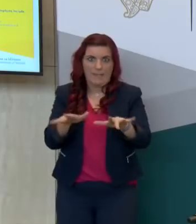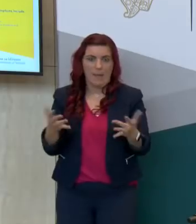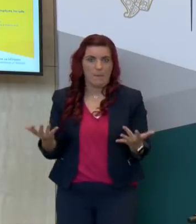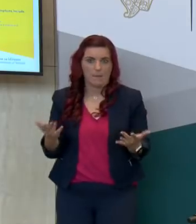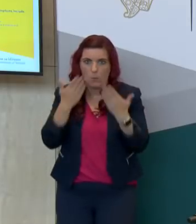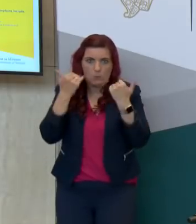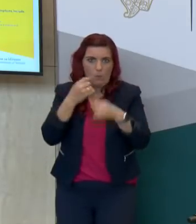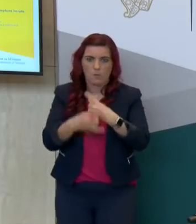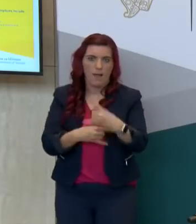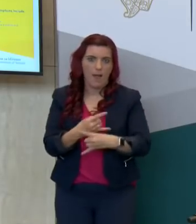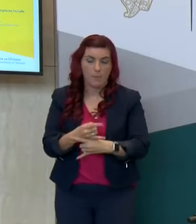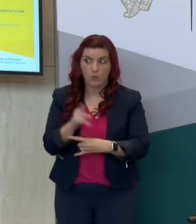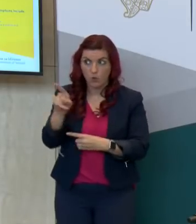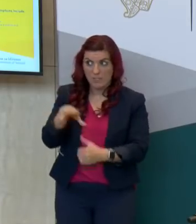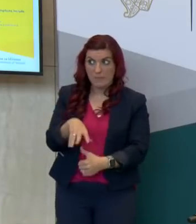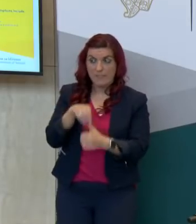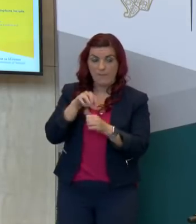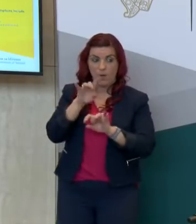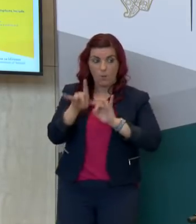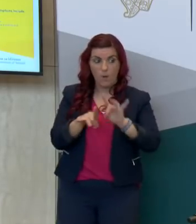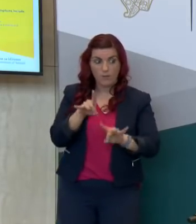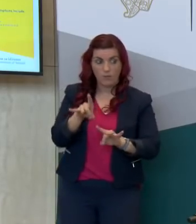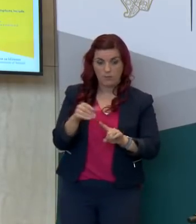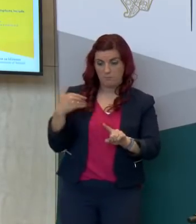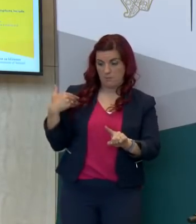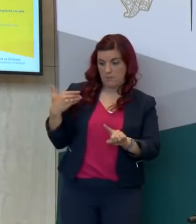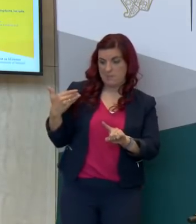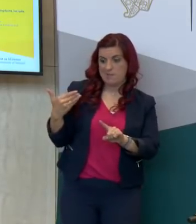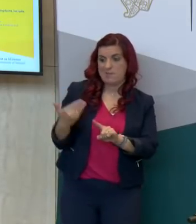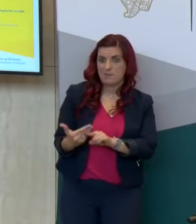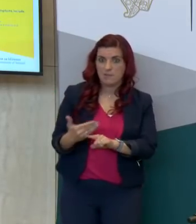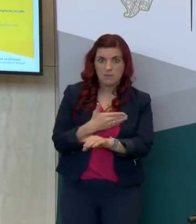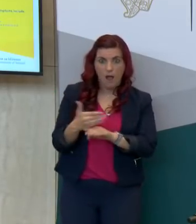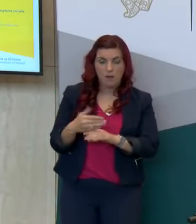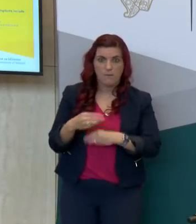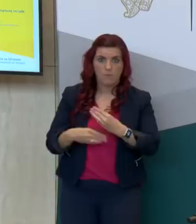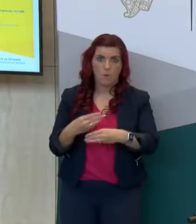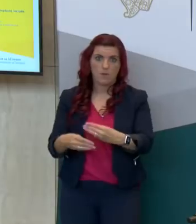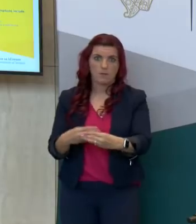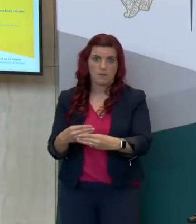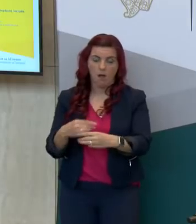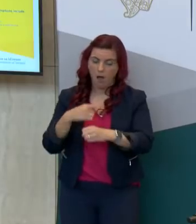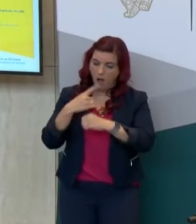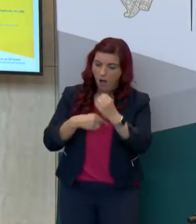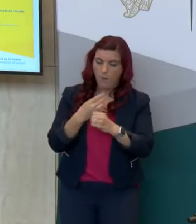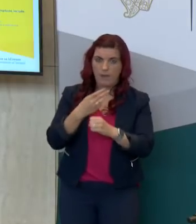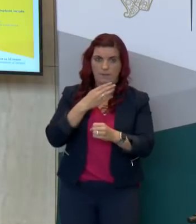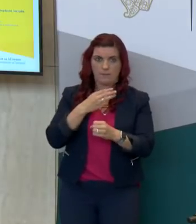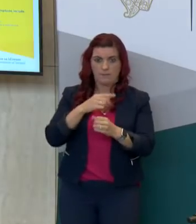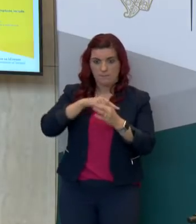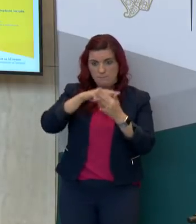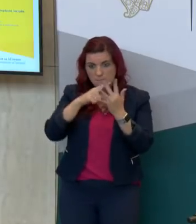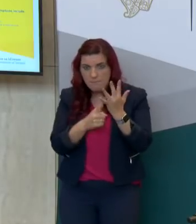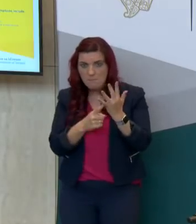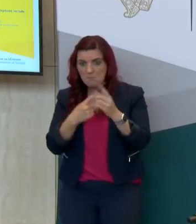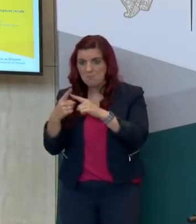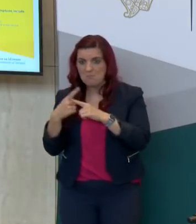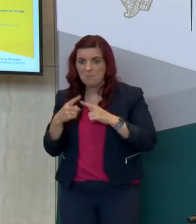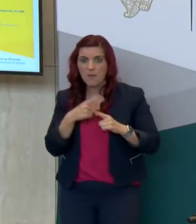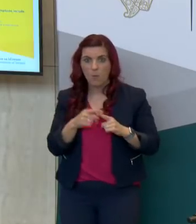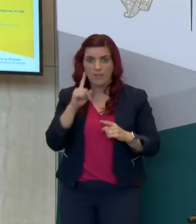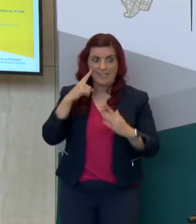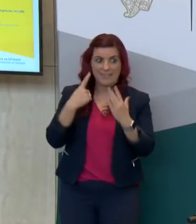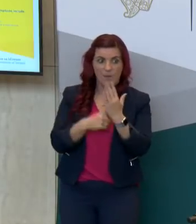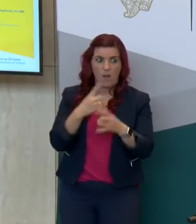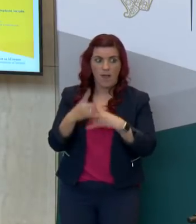your specific question, since day one with this process, the key measure or the key measures that will dictate where we go with